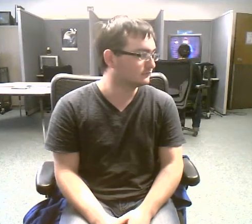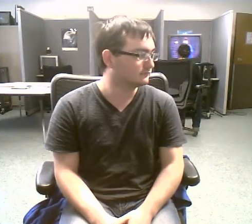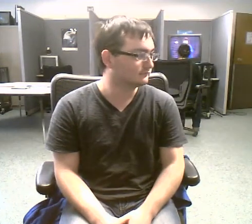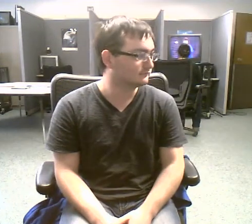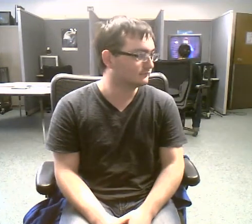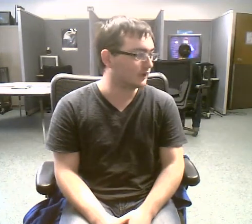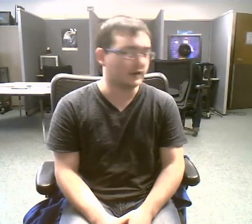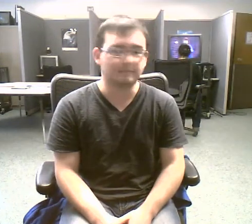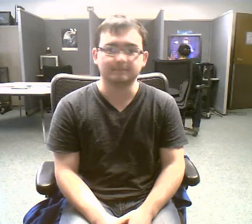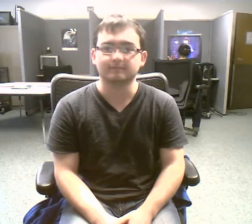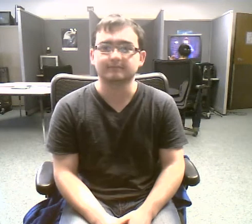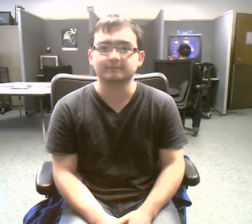Okay.